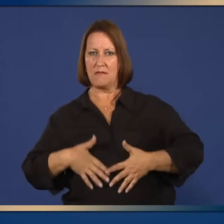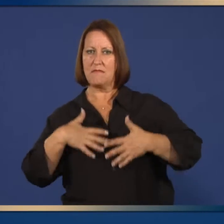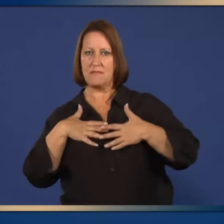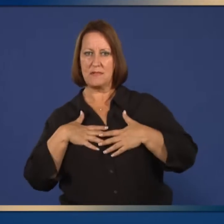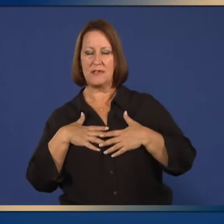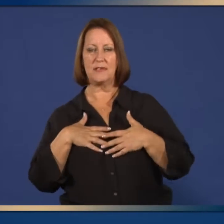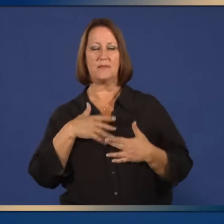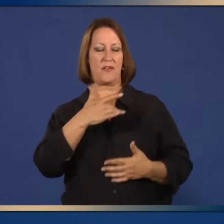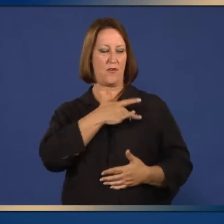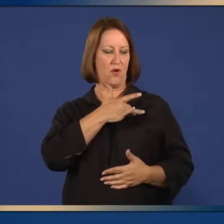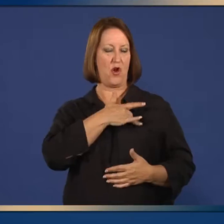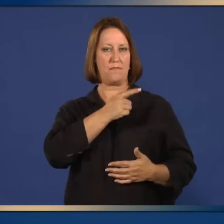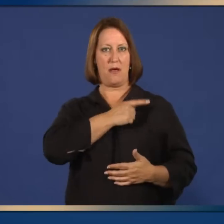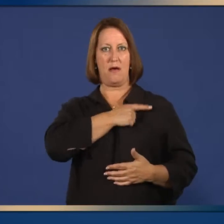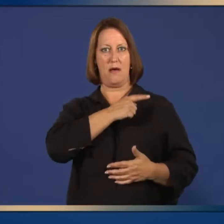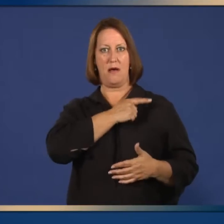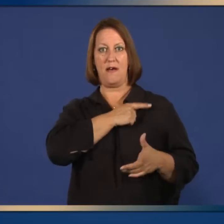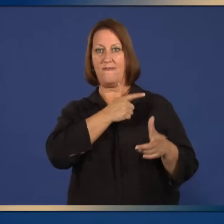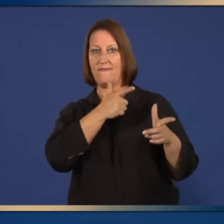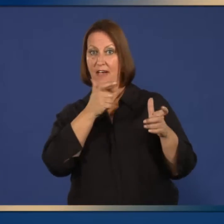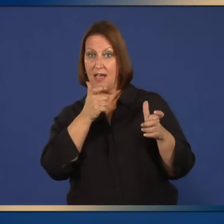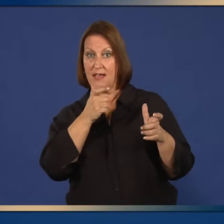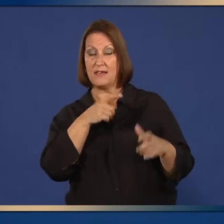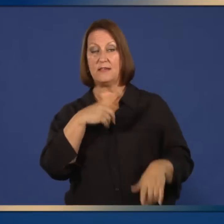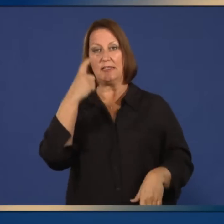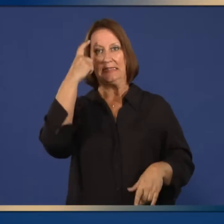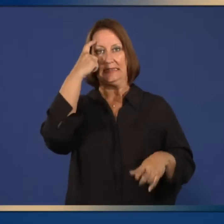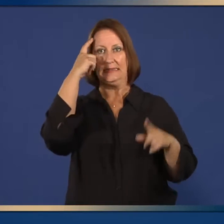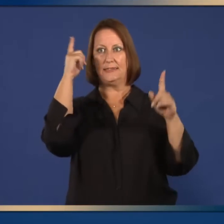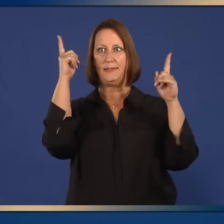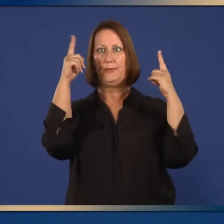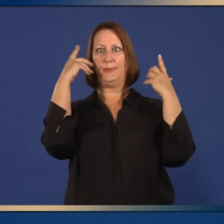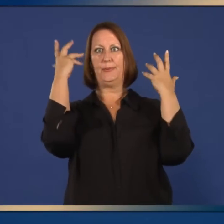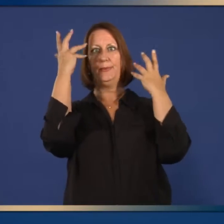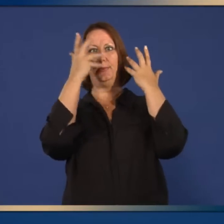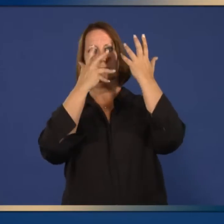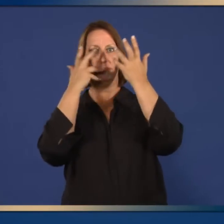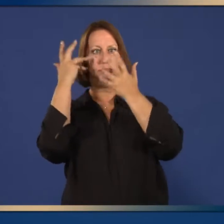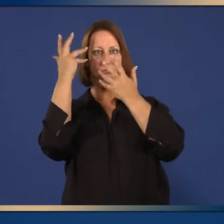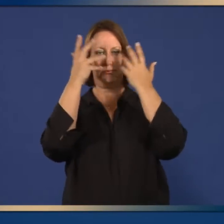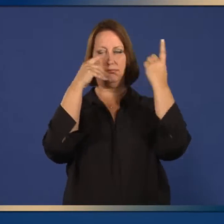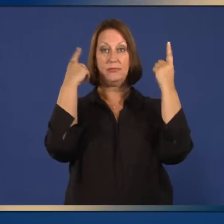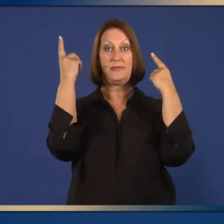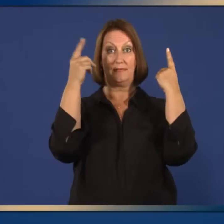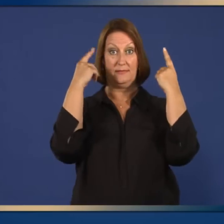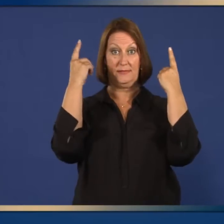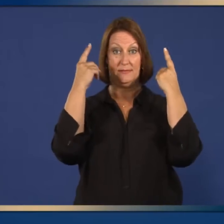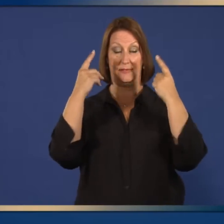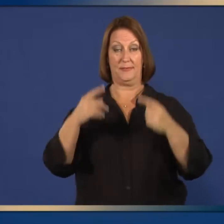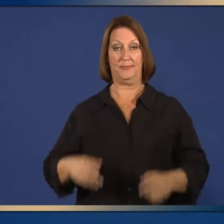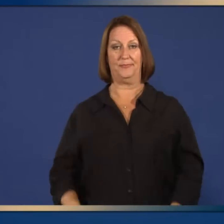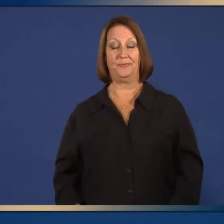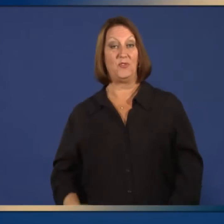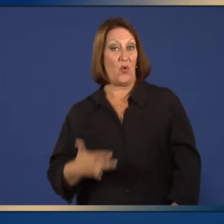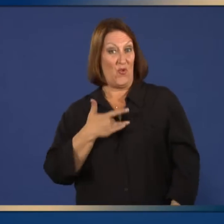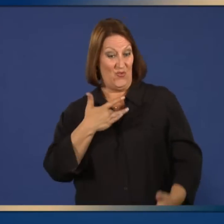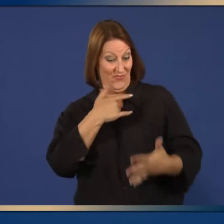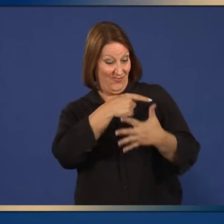weakness, a fast heartbeat, or dizziness.